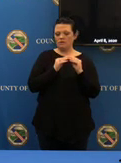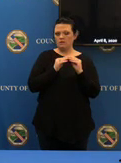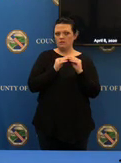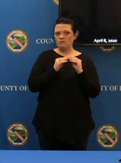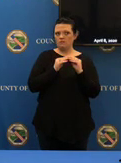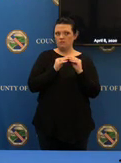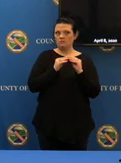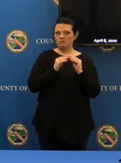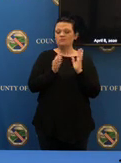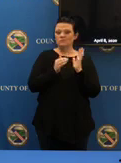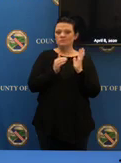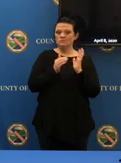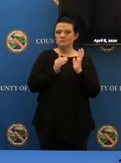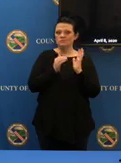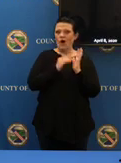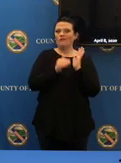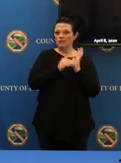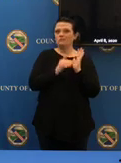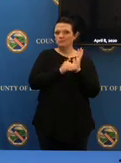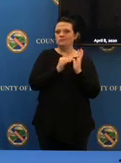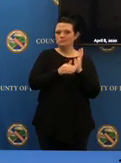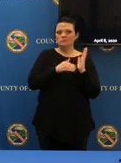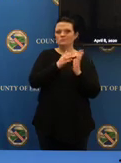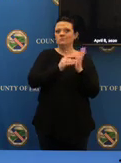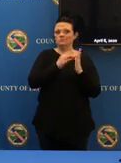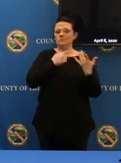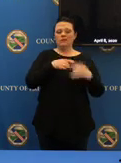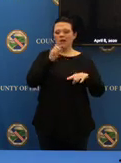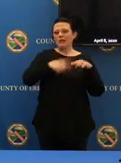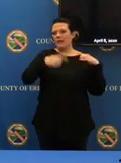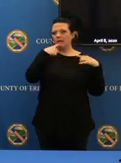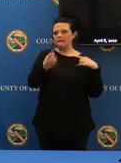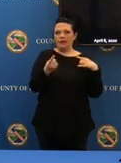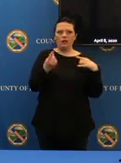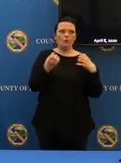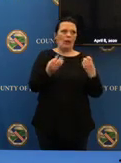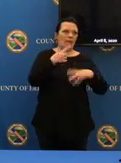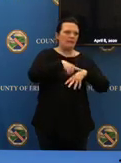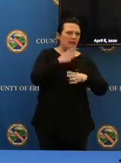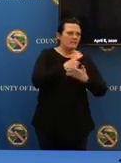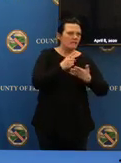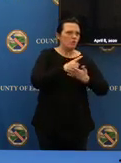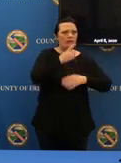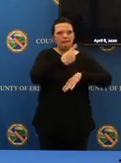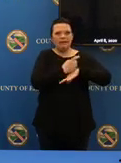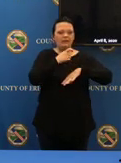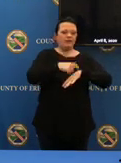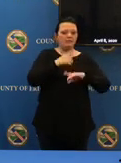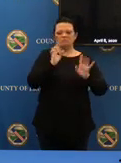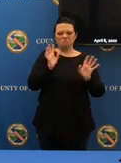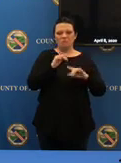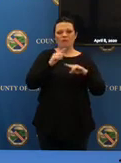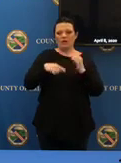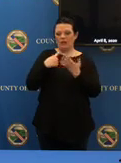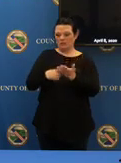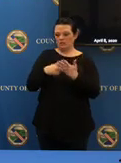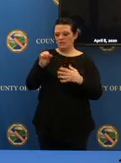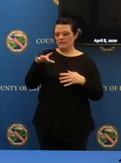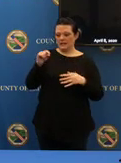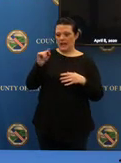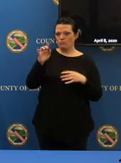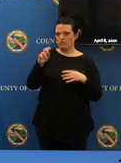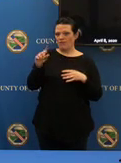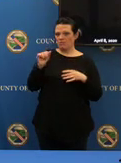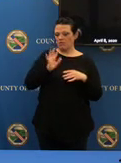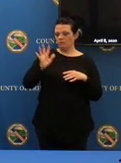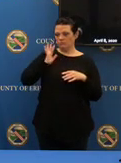quite a bit. I can't give you an exact date and how many they're going to times to meet a week, but I did talk to Scott earlier, and I talked to Brenda,